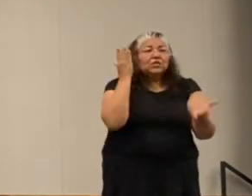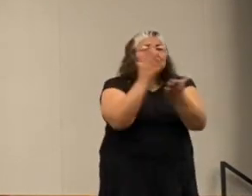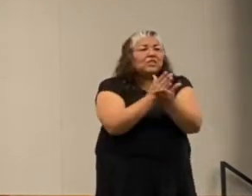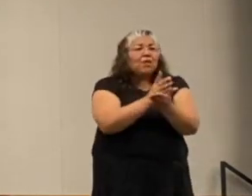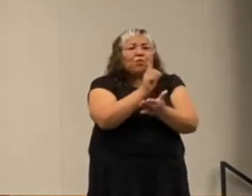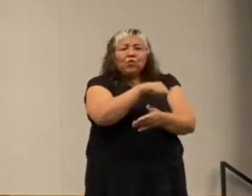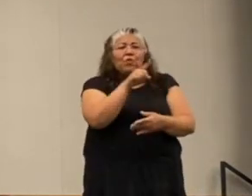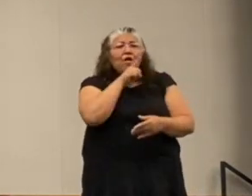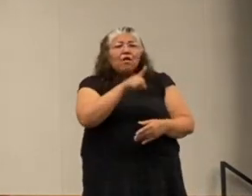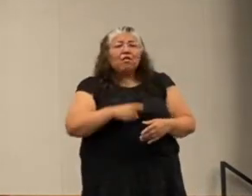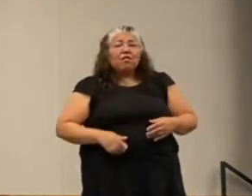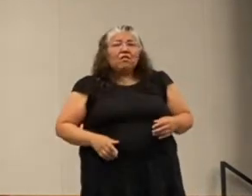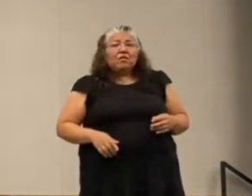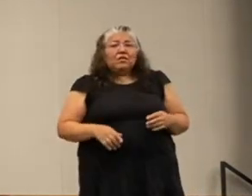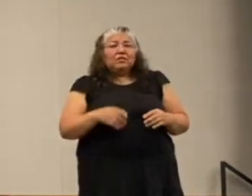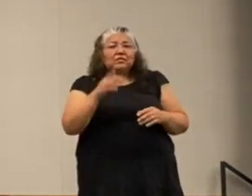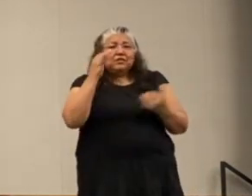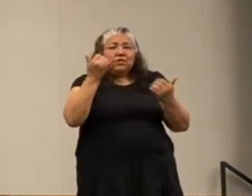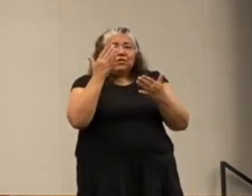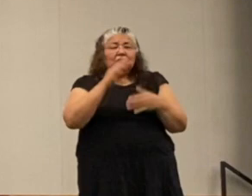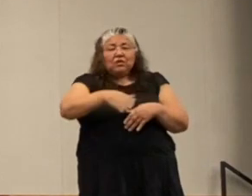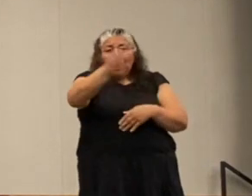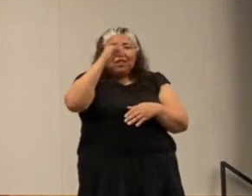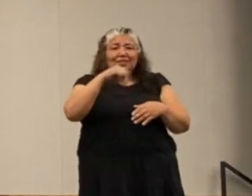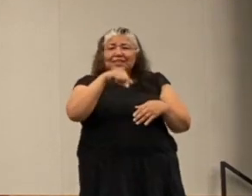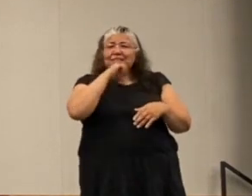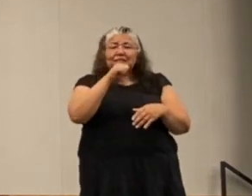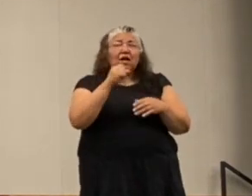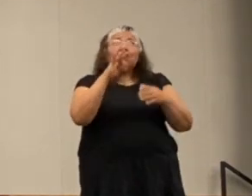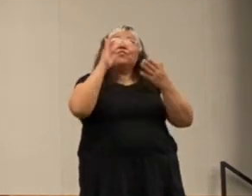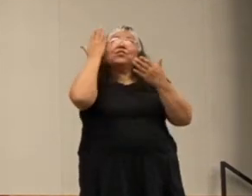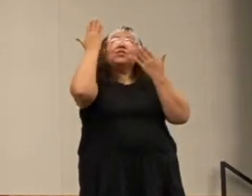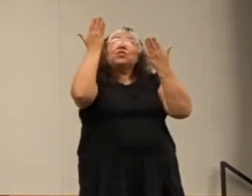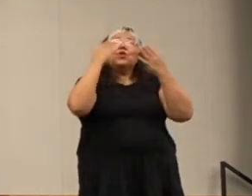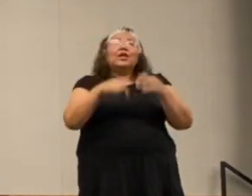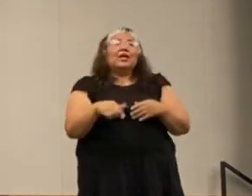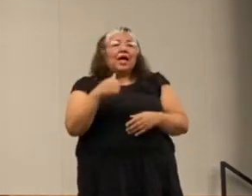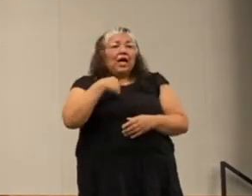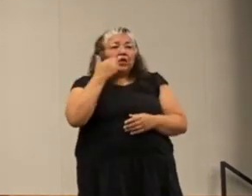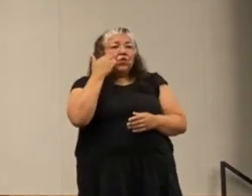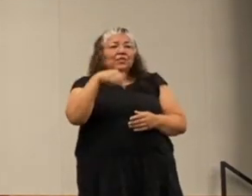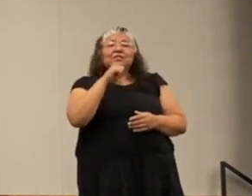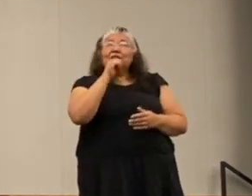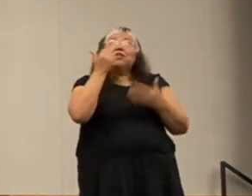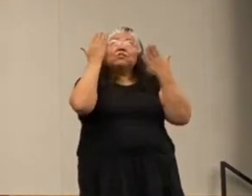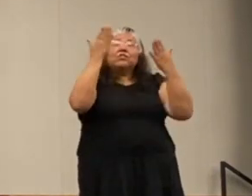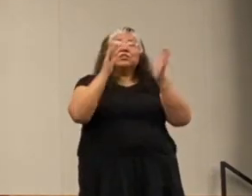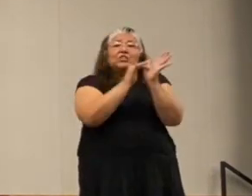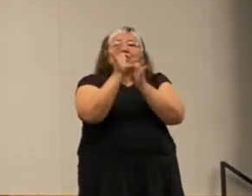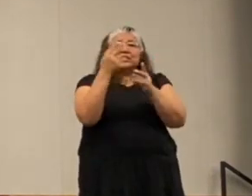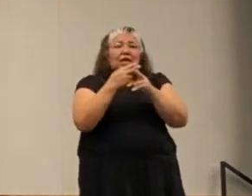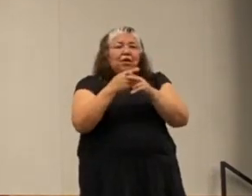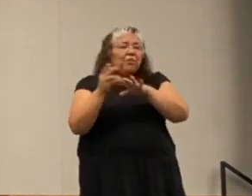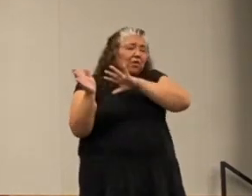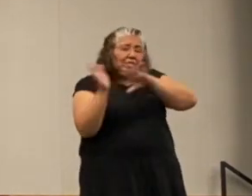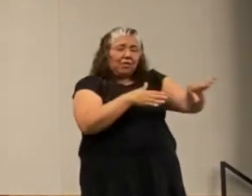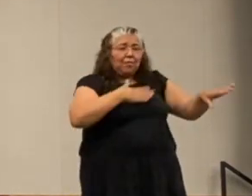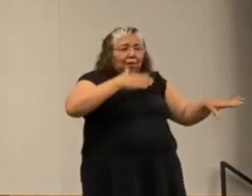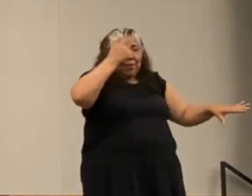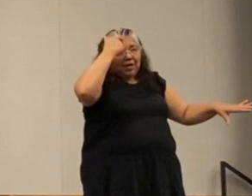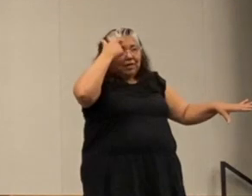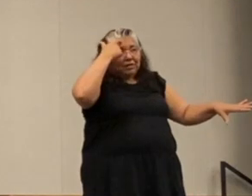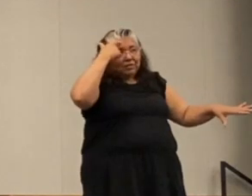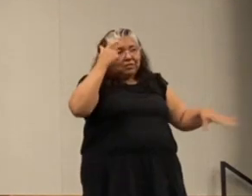where you are. Say, Father, this is not of you. I know it's not of you. So, Father, in Jesus' name, get that out of my mind right